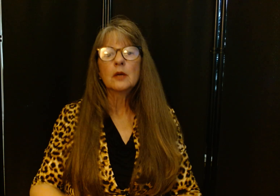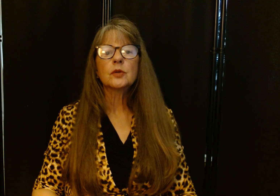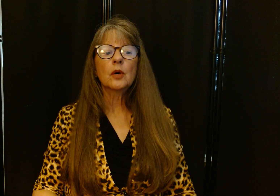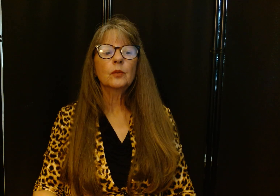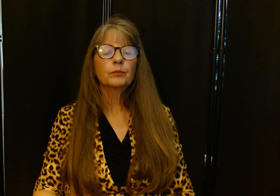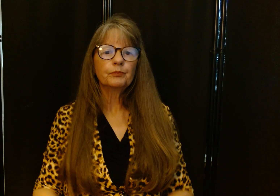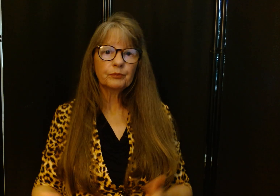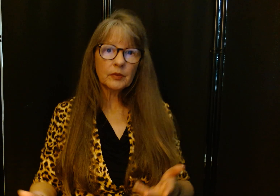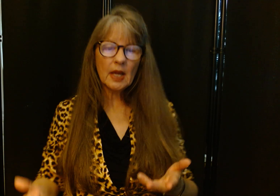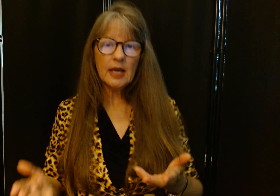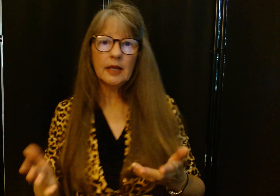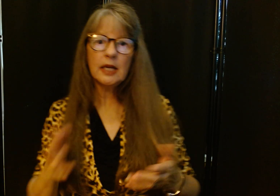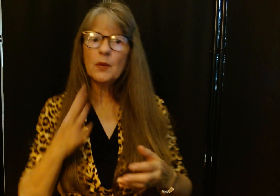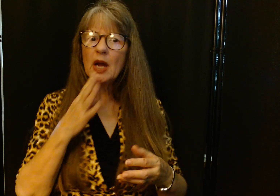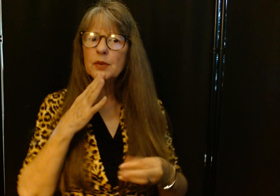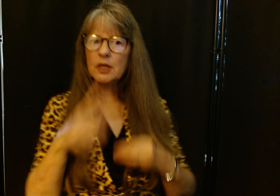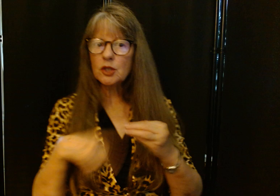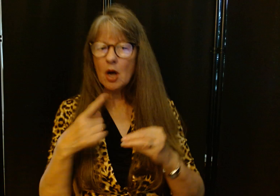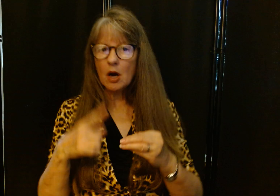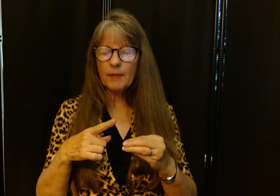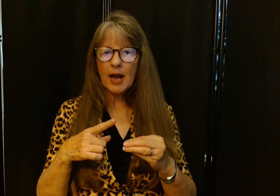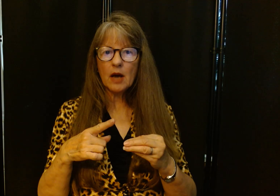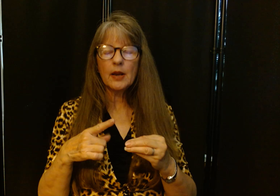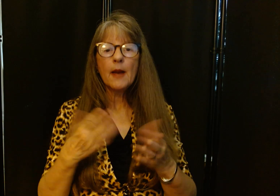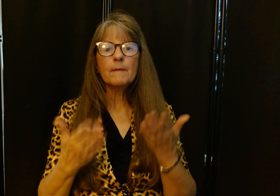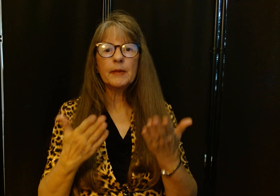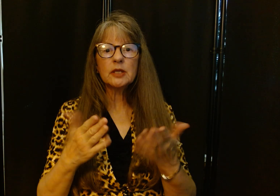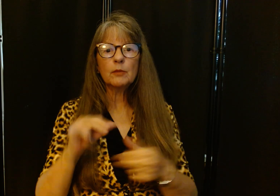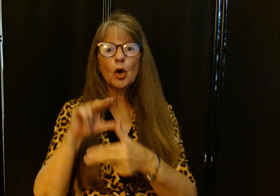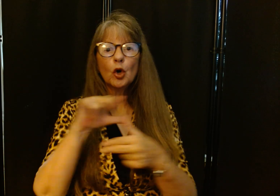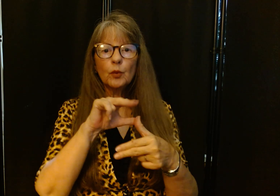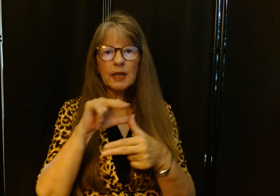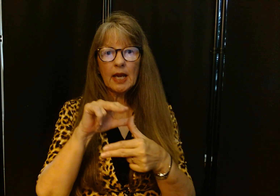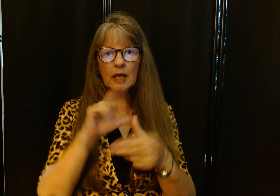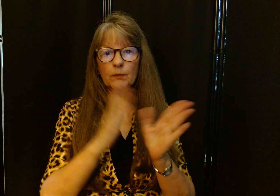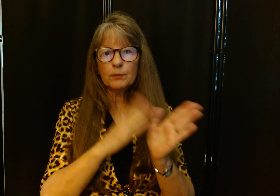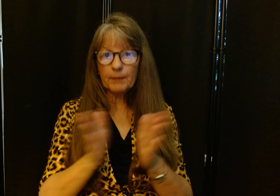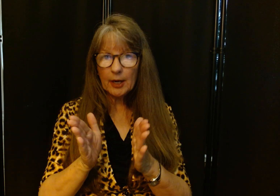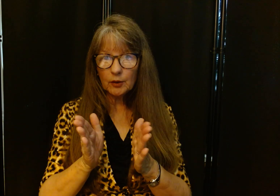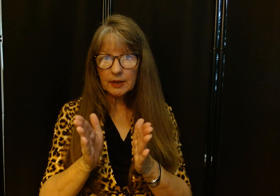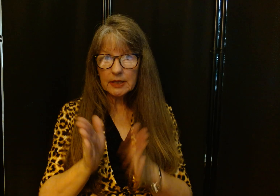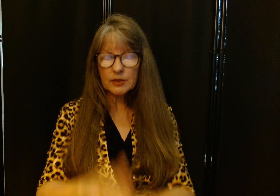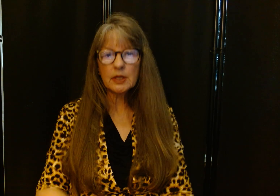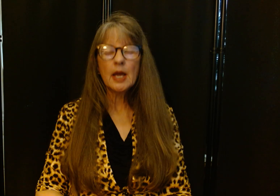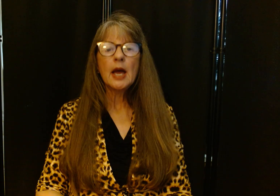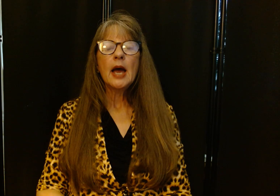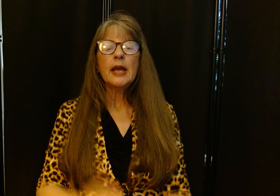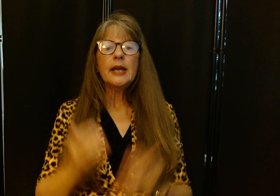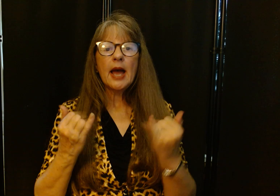So anyway, I was going to talk about maybe some hurricane preparedness. Now,